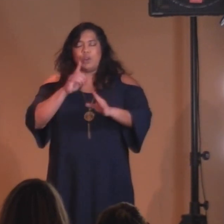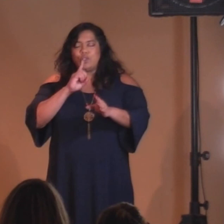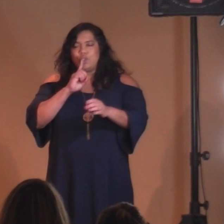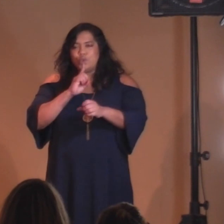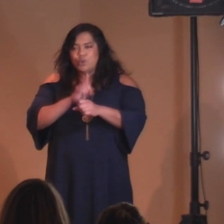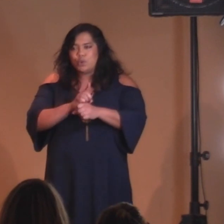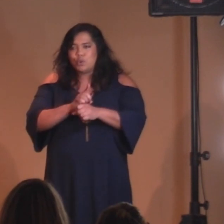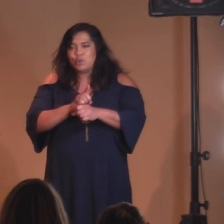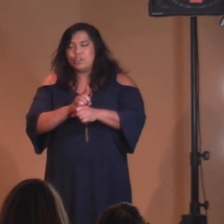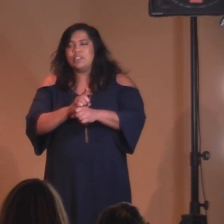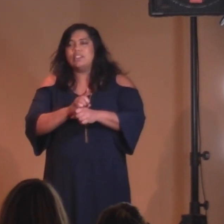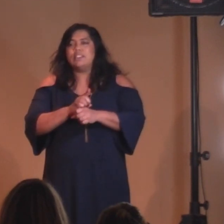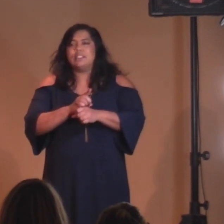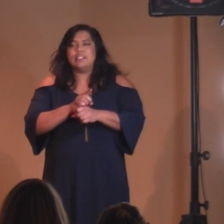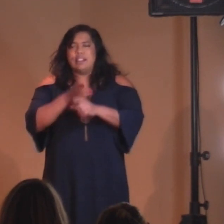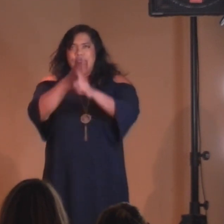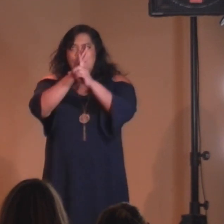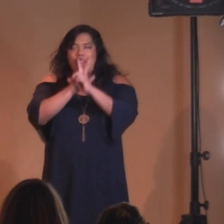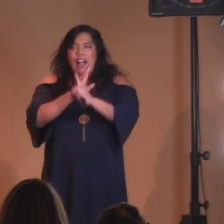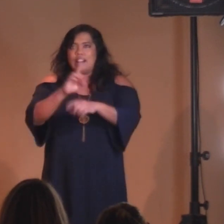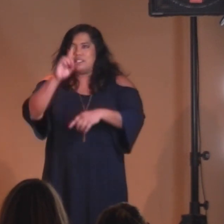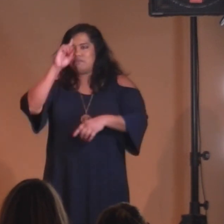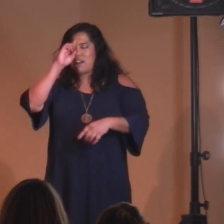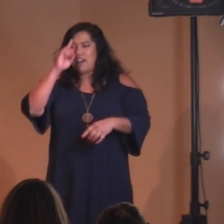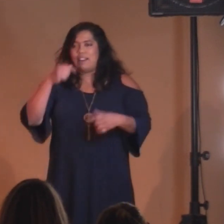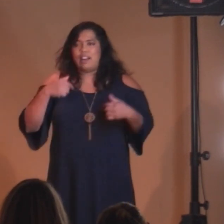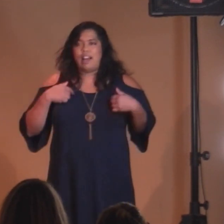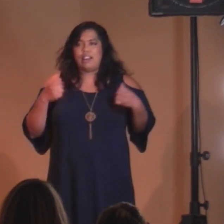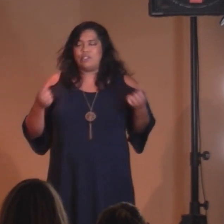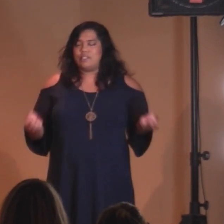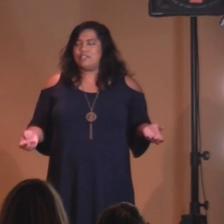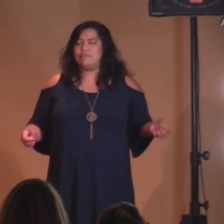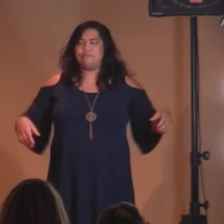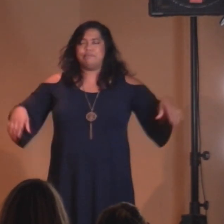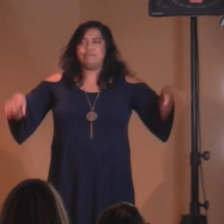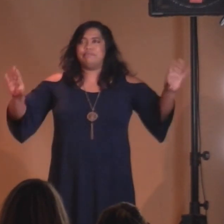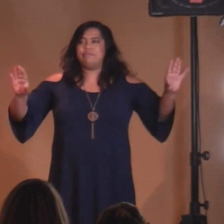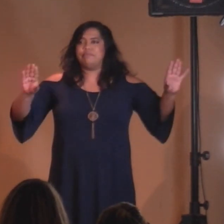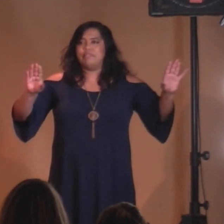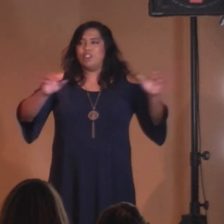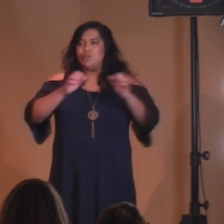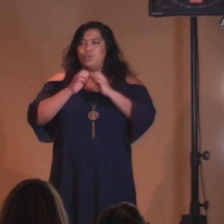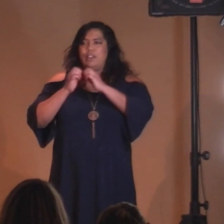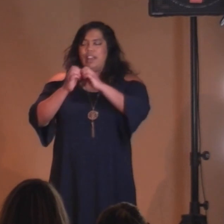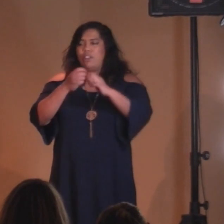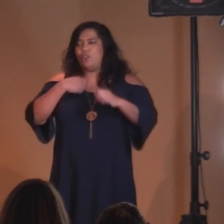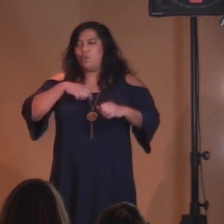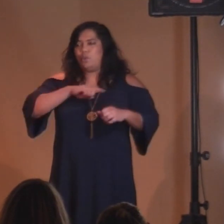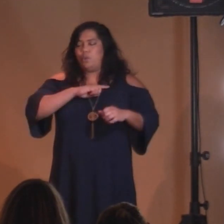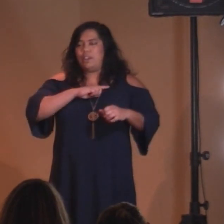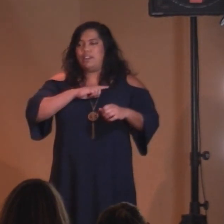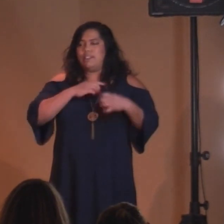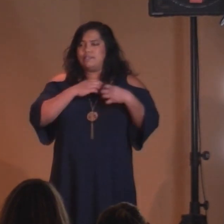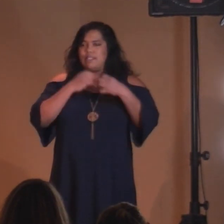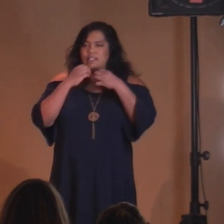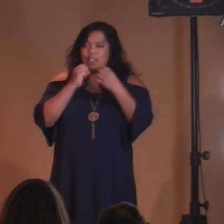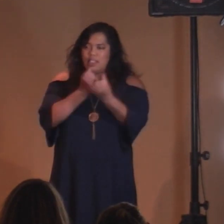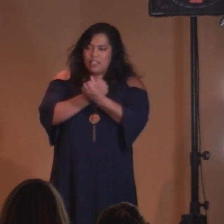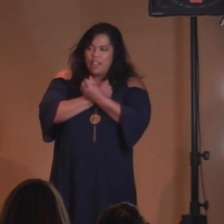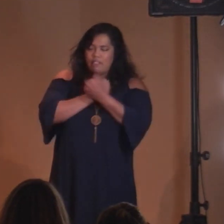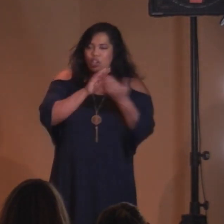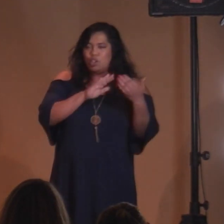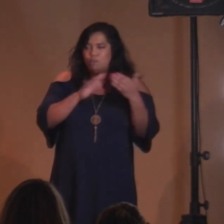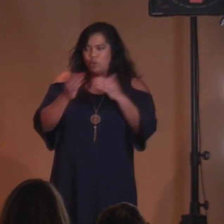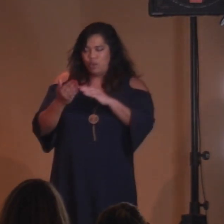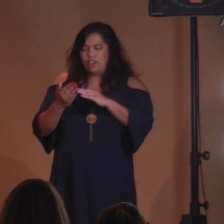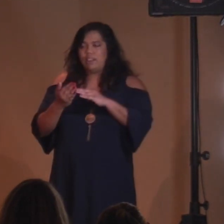God, fully formed and fully functioning, I simply surrender and let it be. And together we as a beloved community anchor